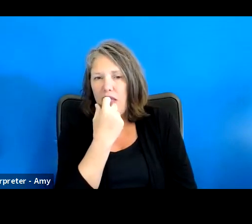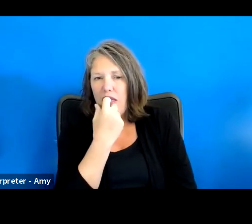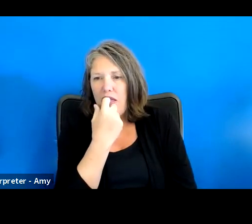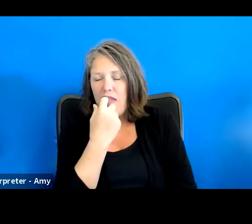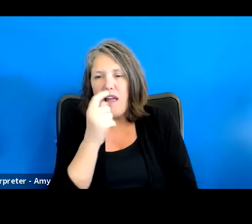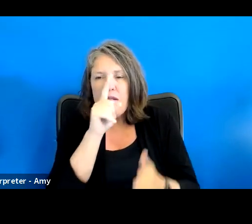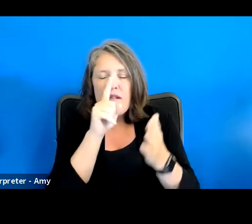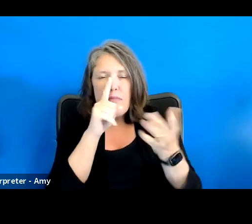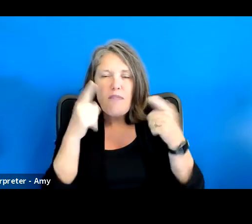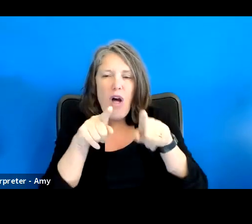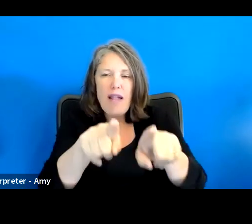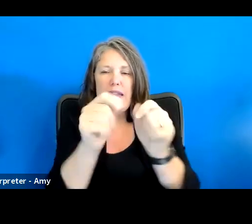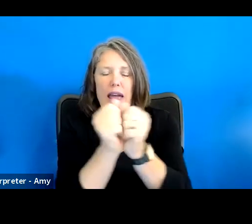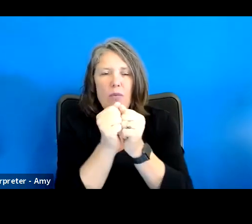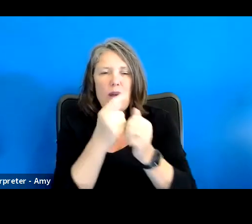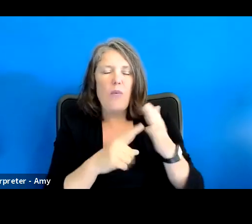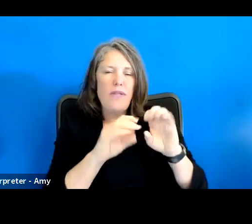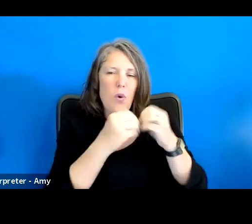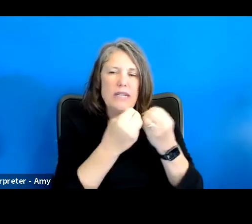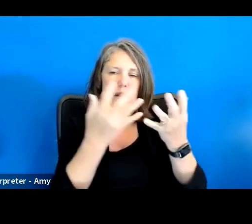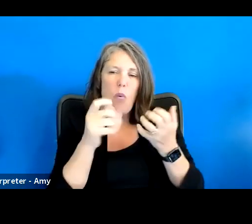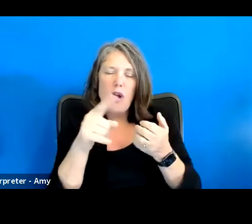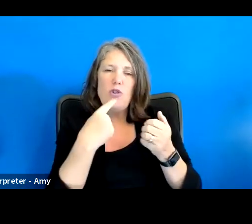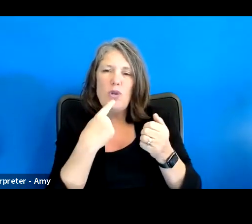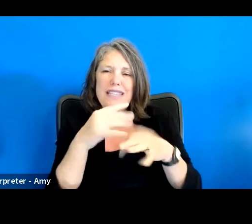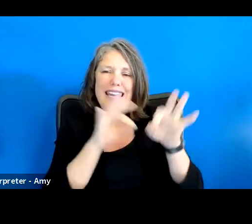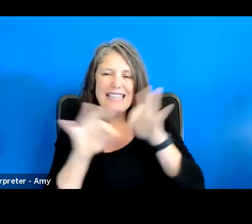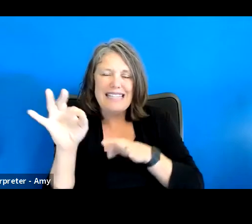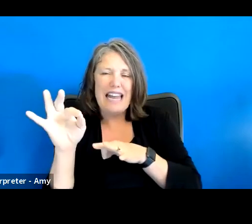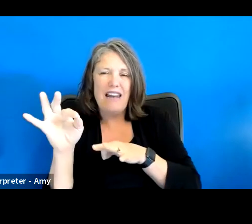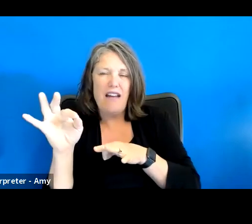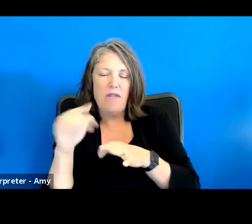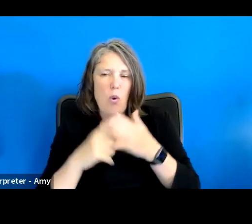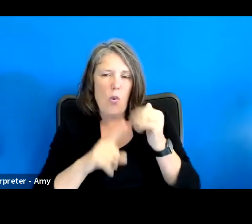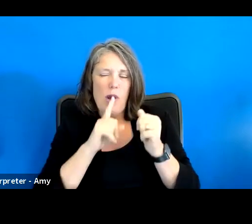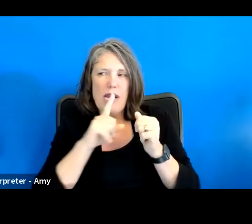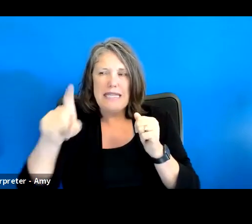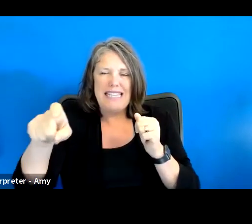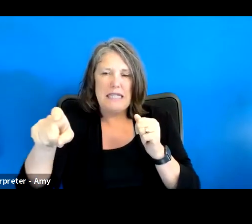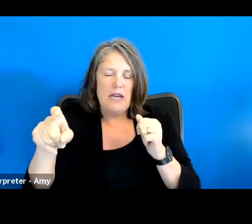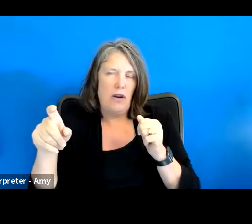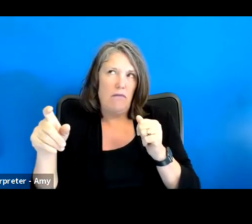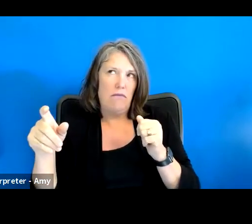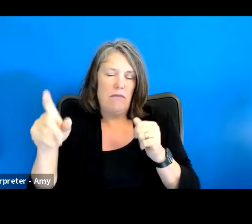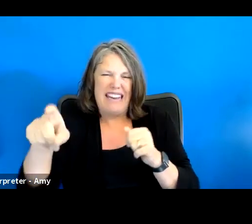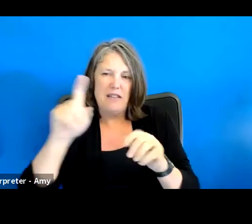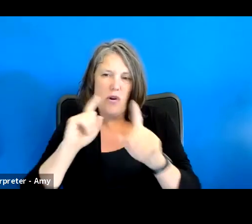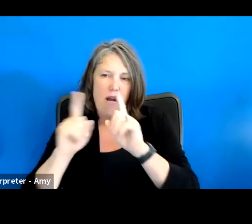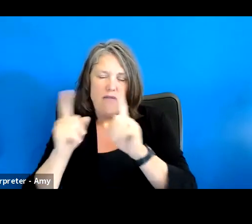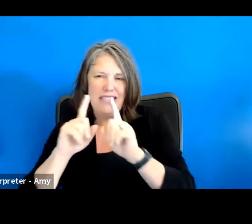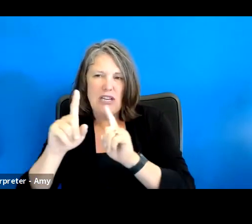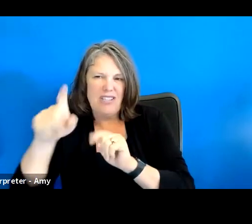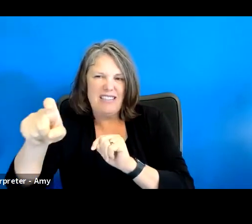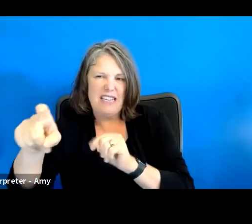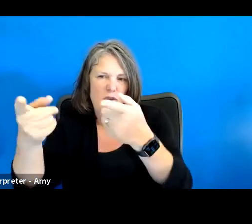falling in line with what the organization wants you to say rather than what is necessary, like what necessary conversations are to